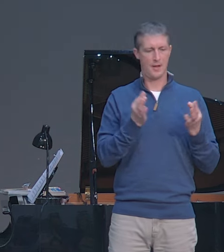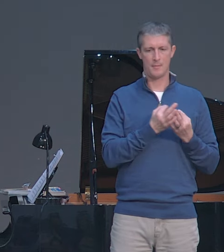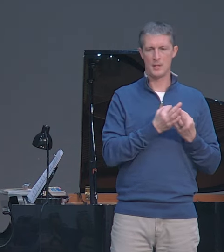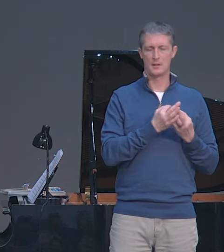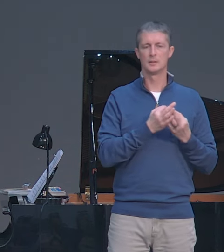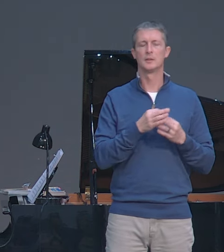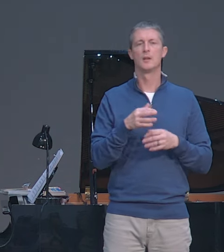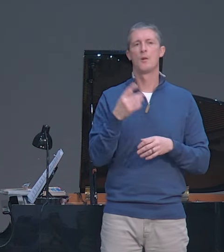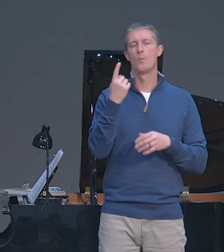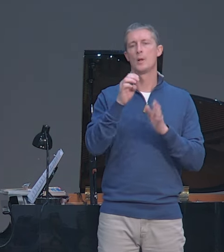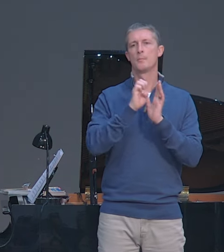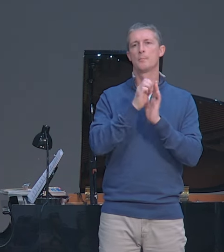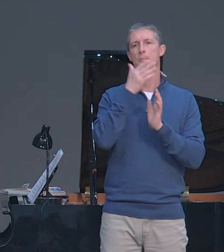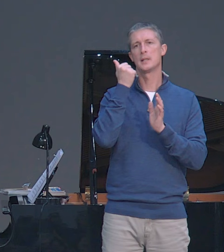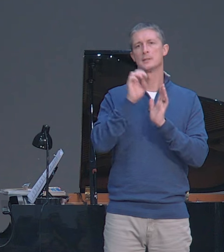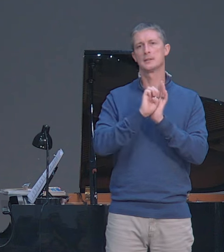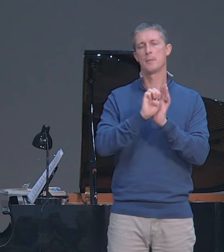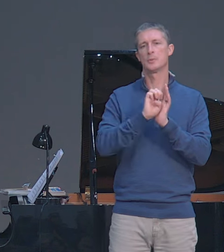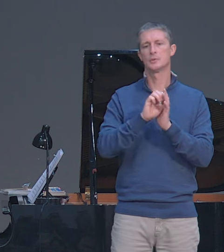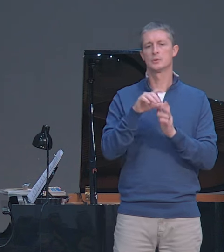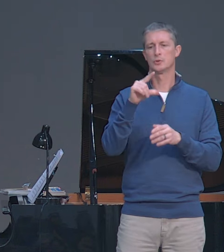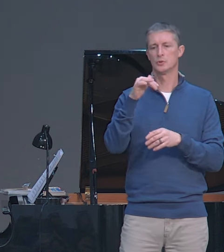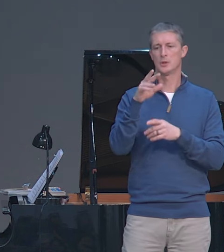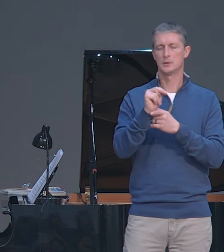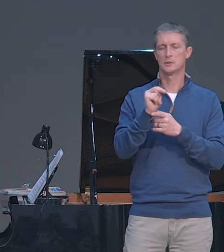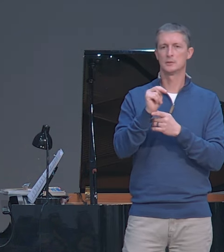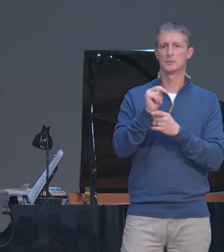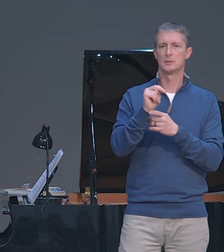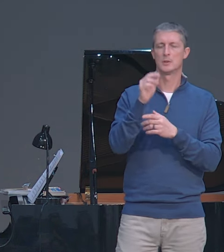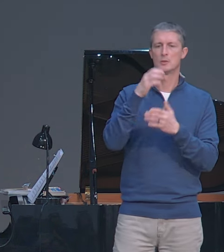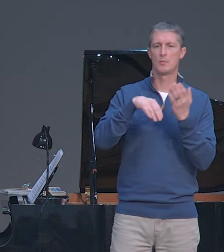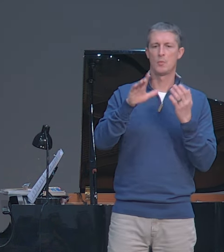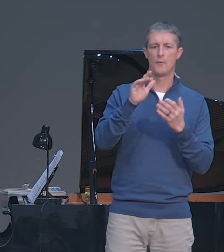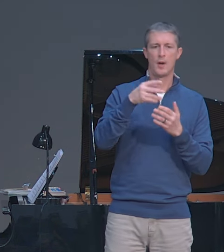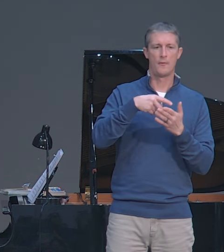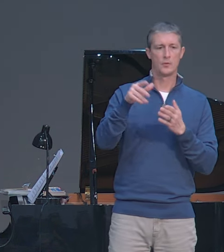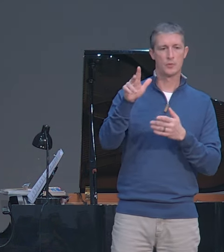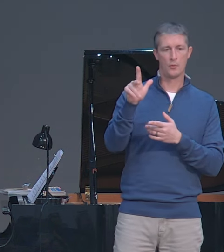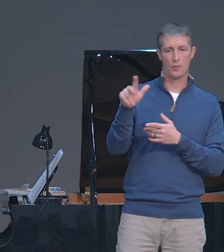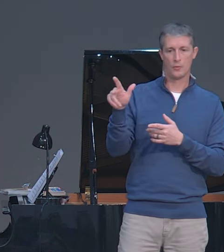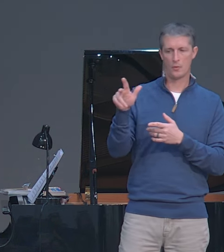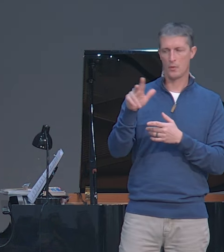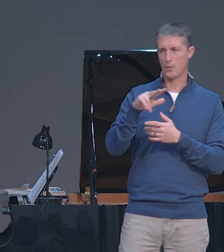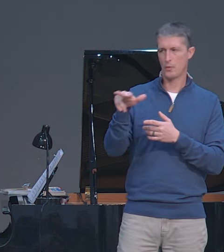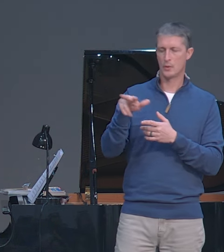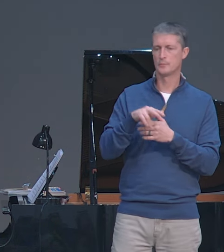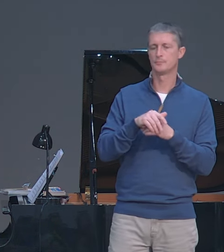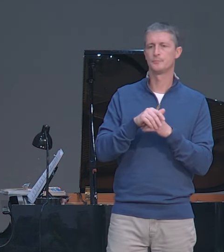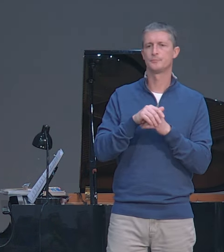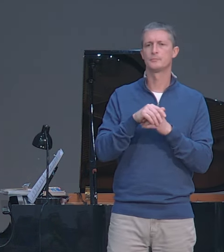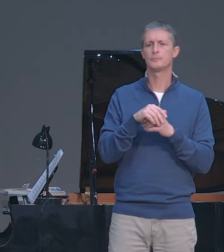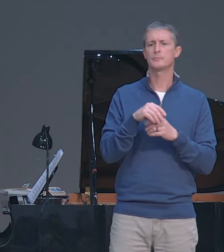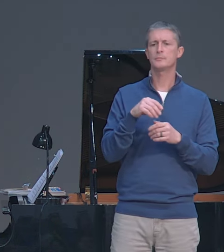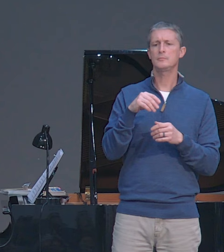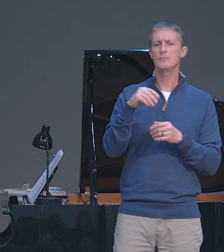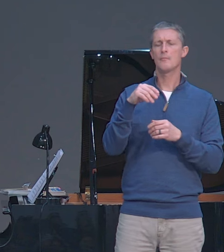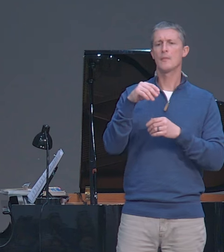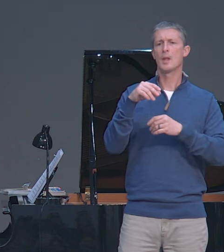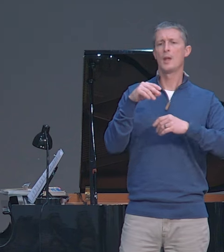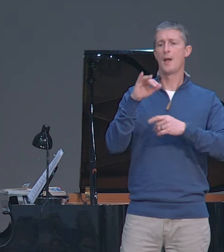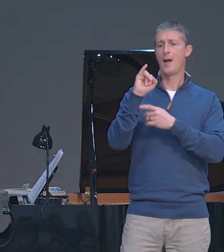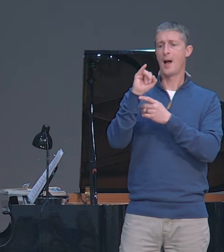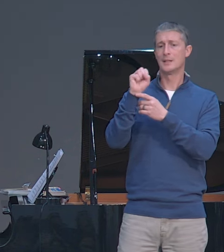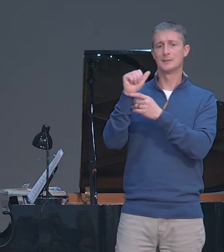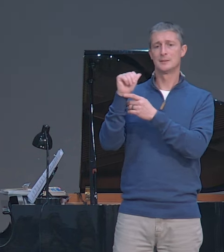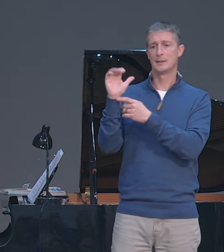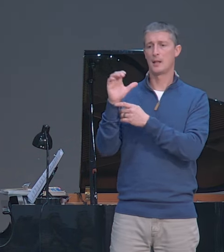people. One of the best illustrations is in Genesis 25, 33, of the two sons of Isaac, Esau and Jacob. Remember